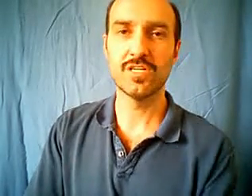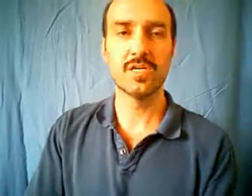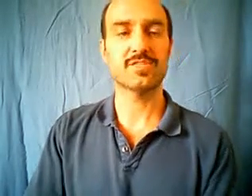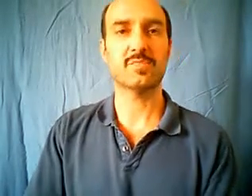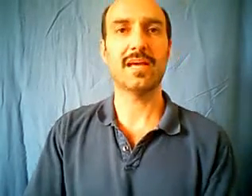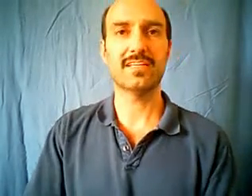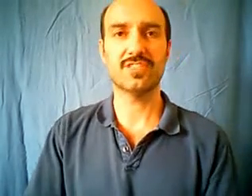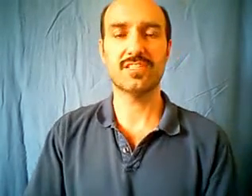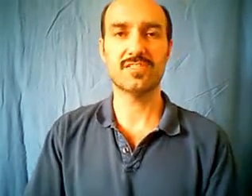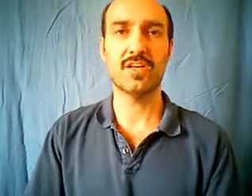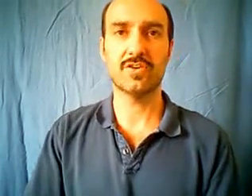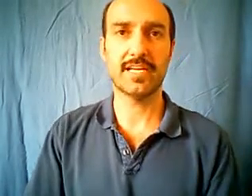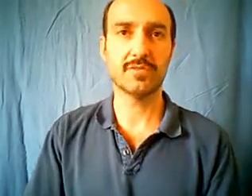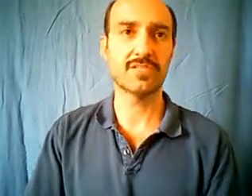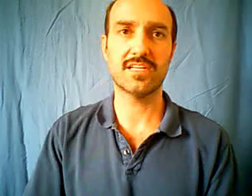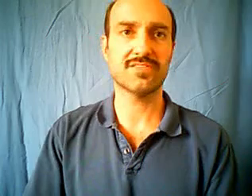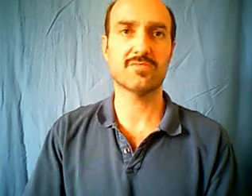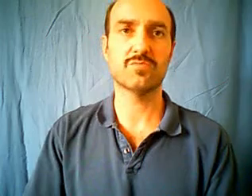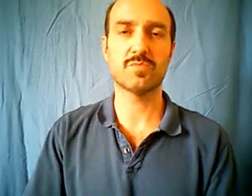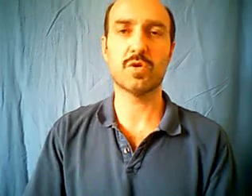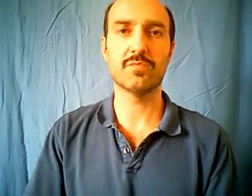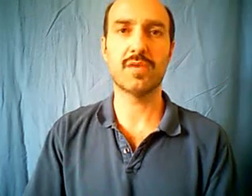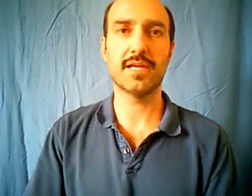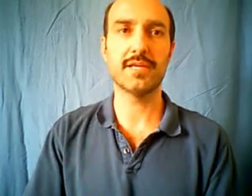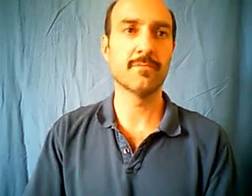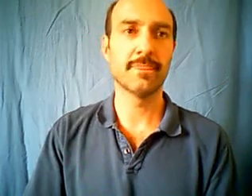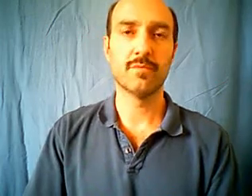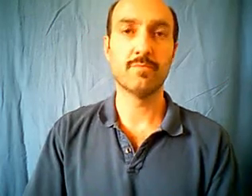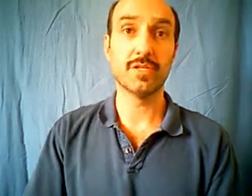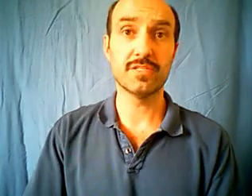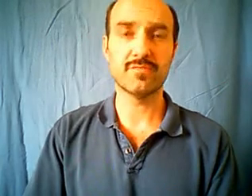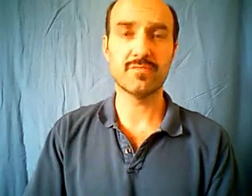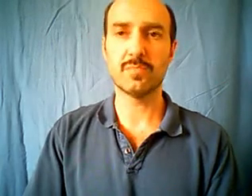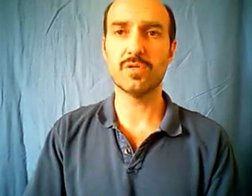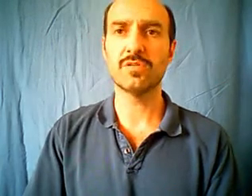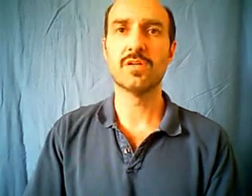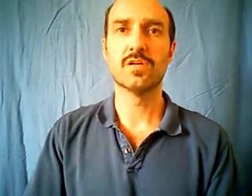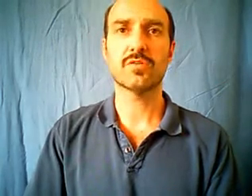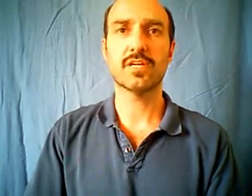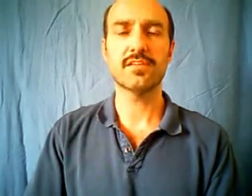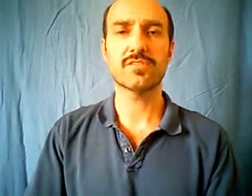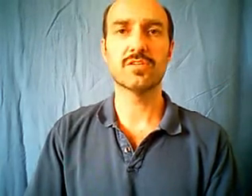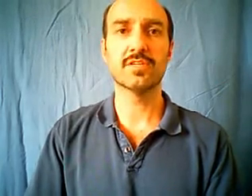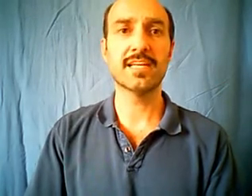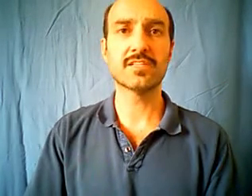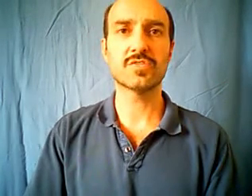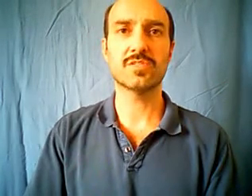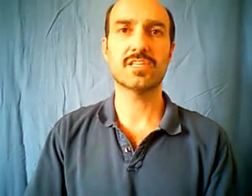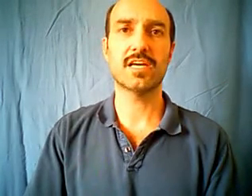And Spanish is another language that's spoken by billions of people. Okay, so in English we say,